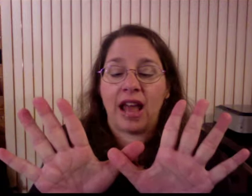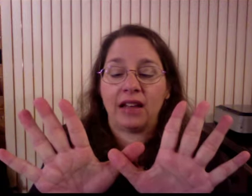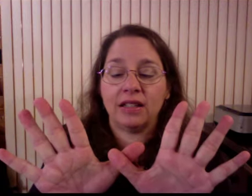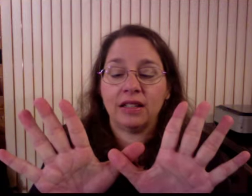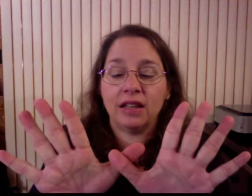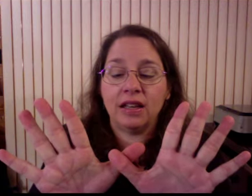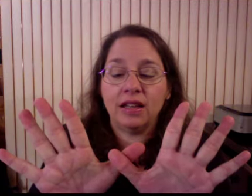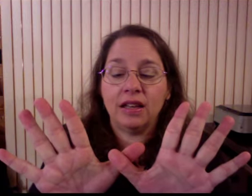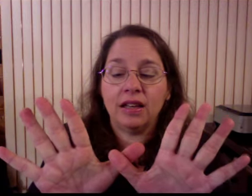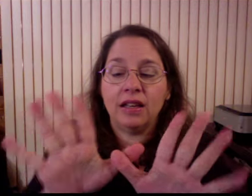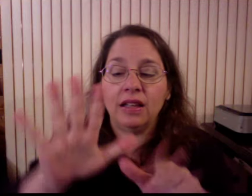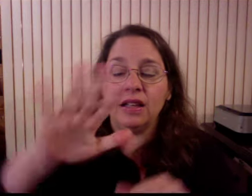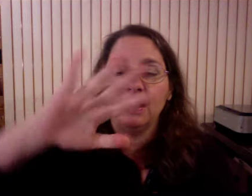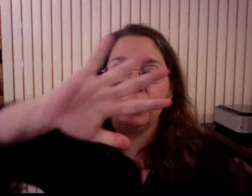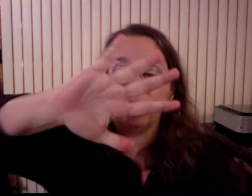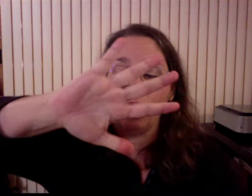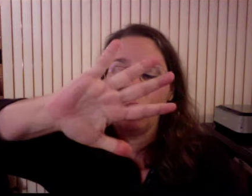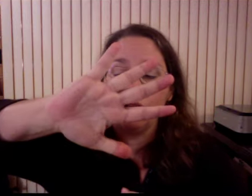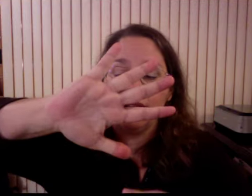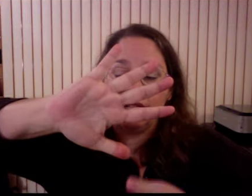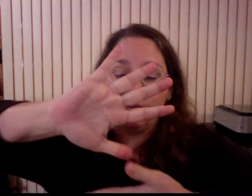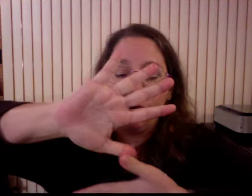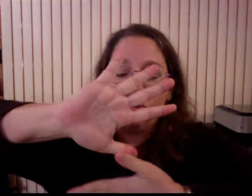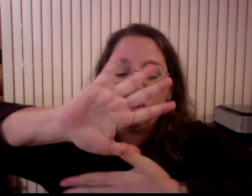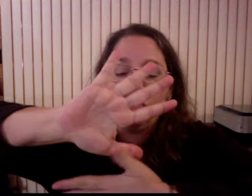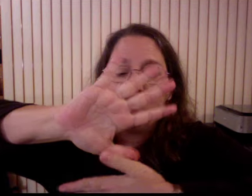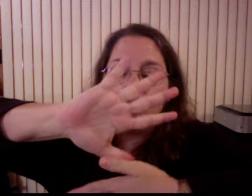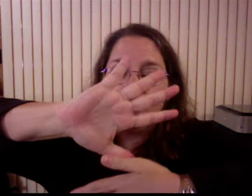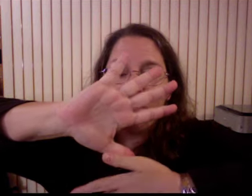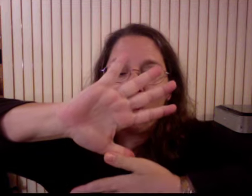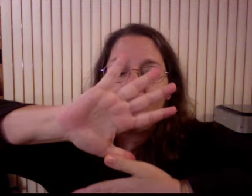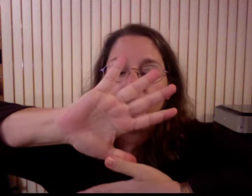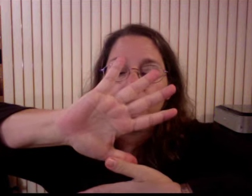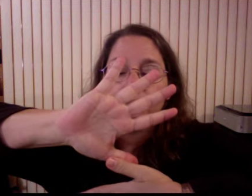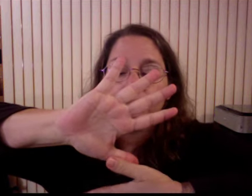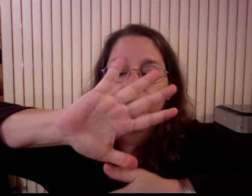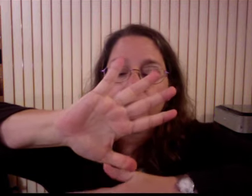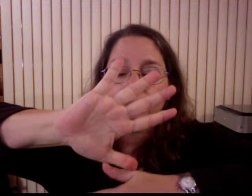contact. The soul is supposed to rule over the body.